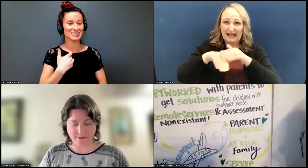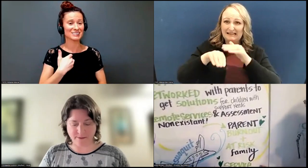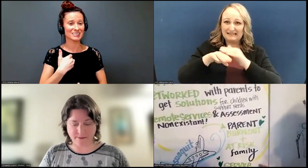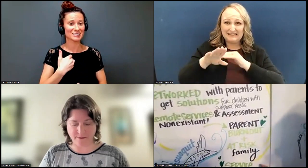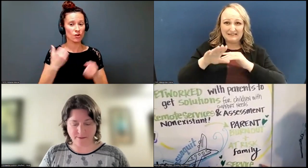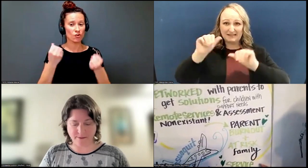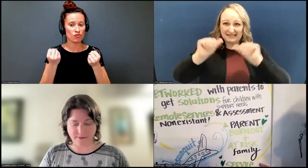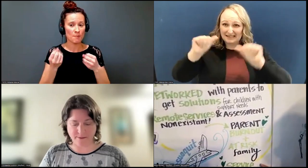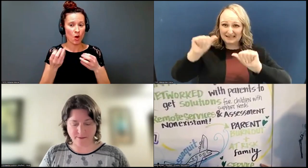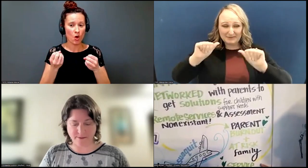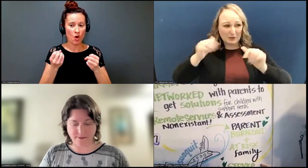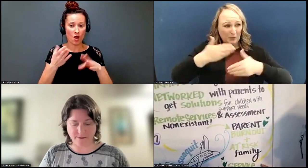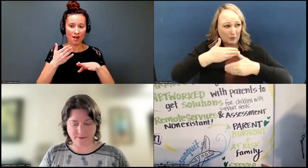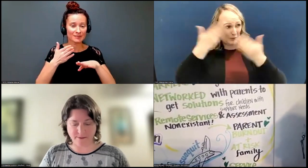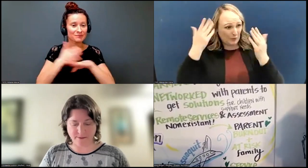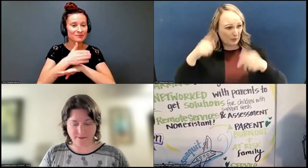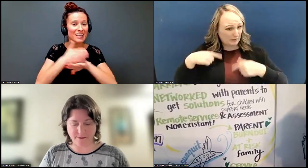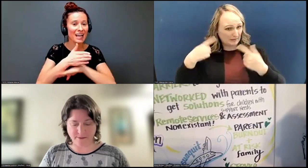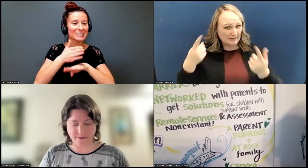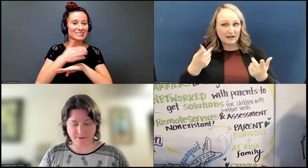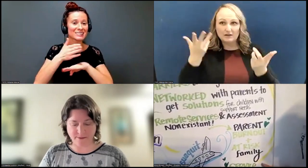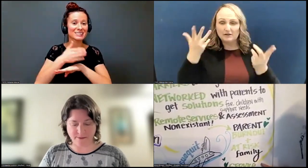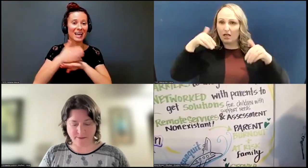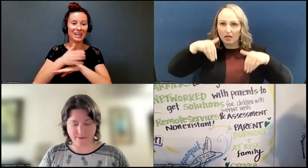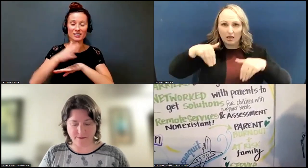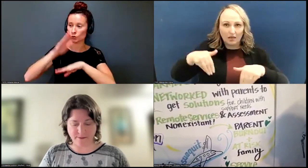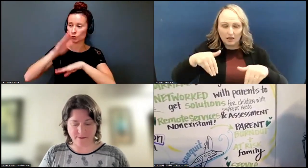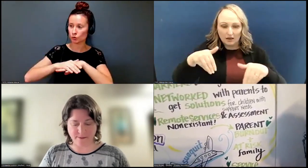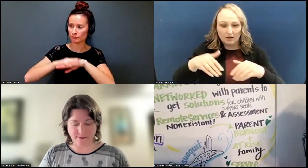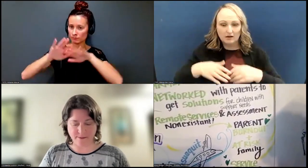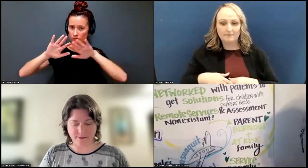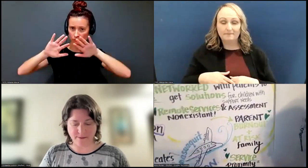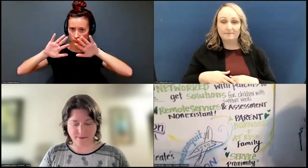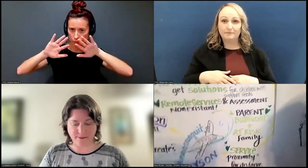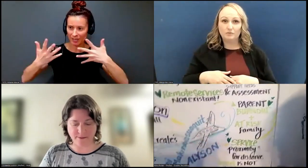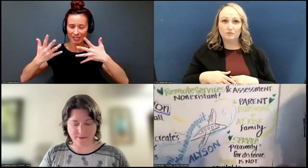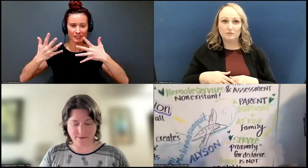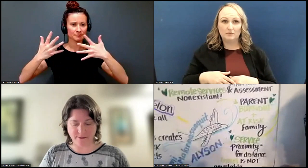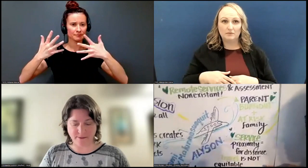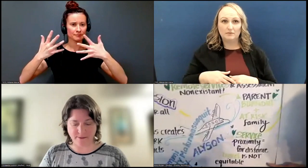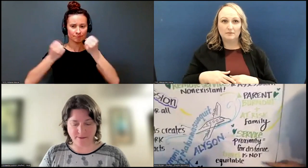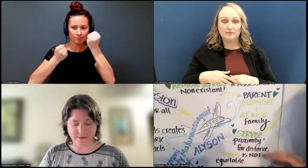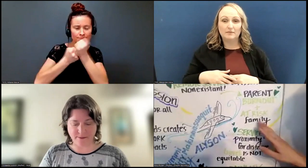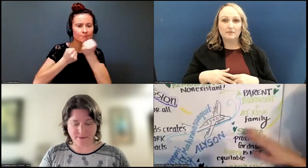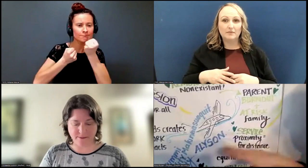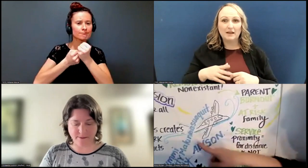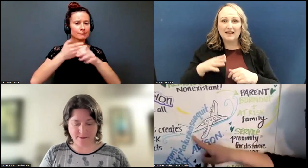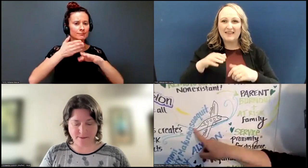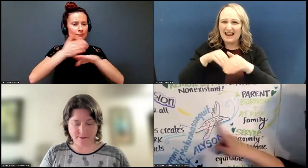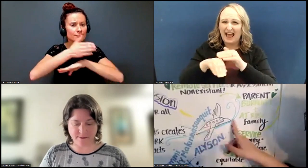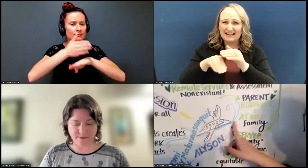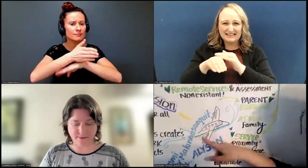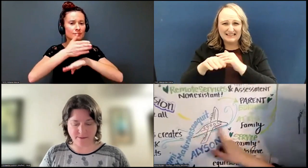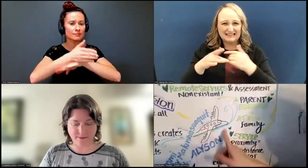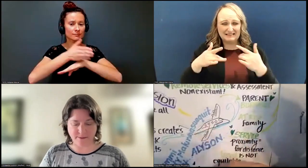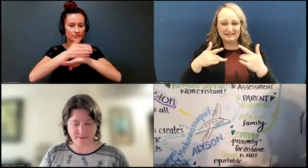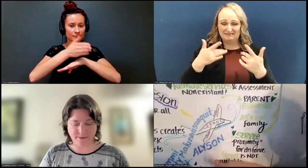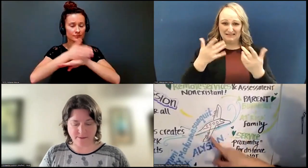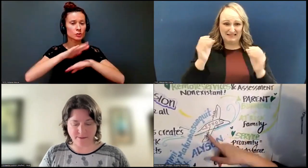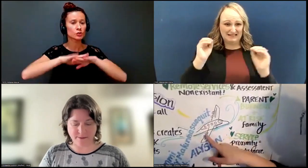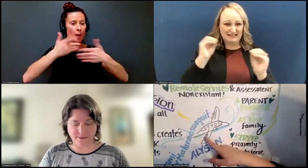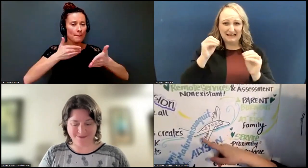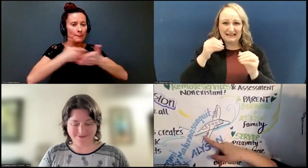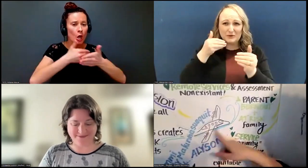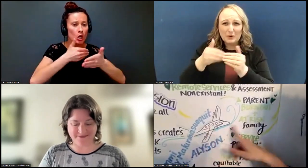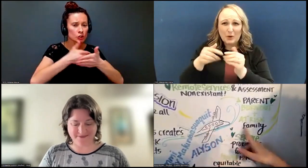and that service and access is about proximity. And there's just these great distances. Here's the airplane